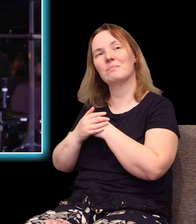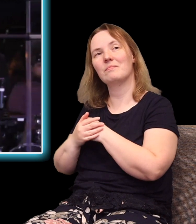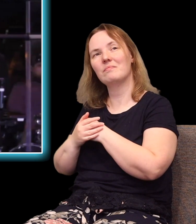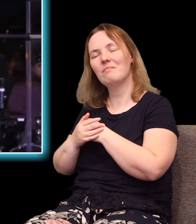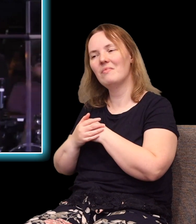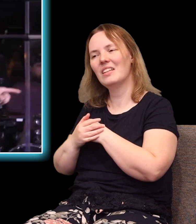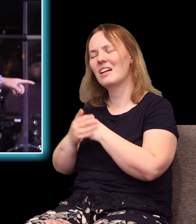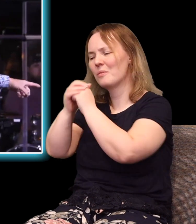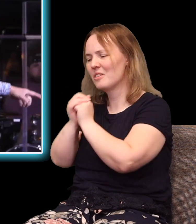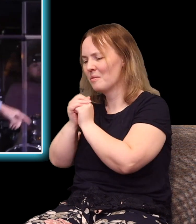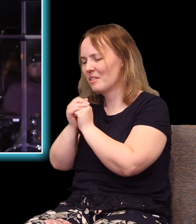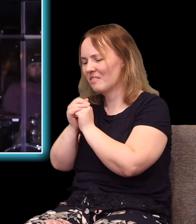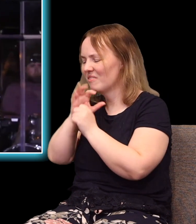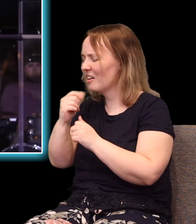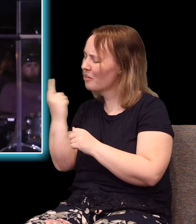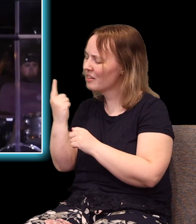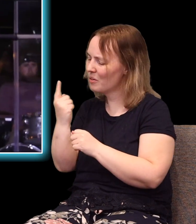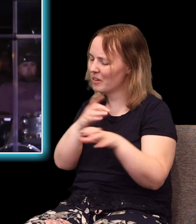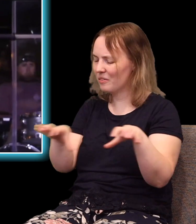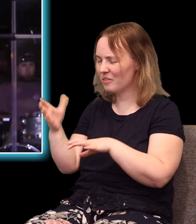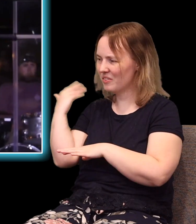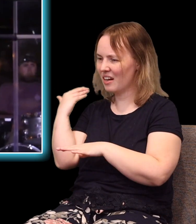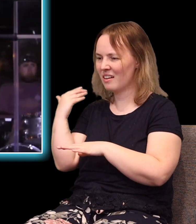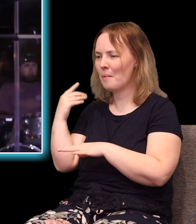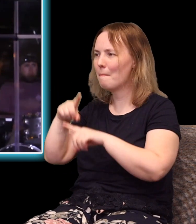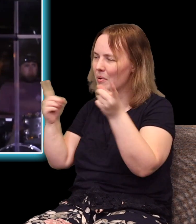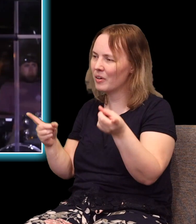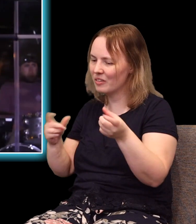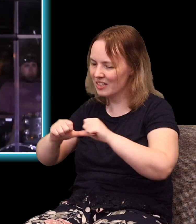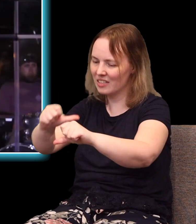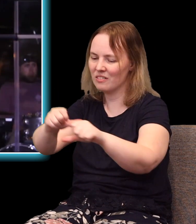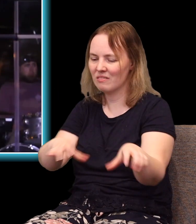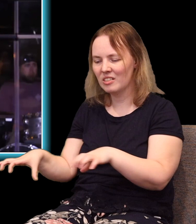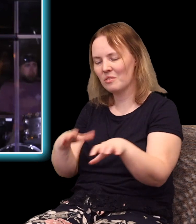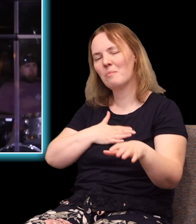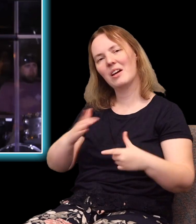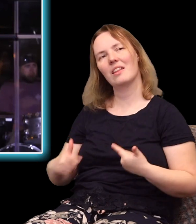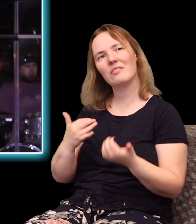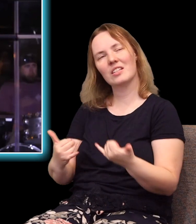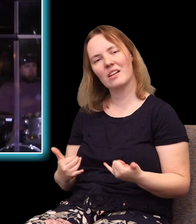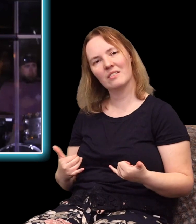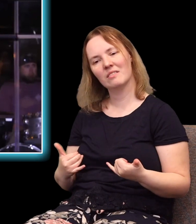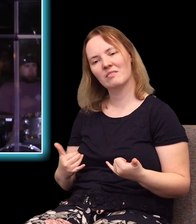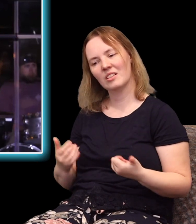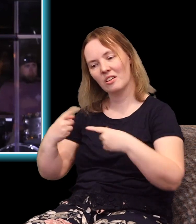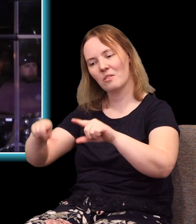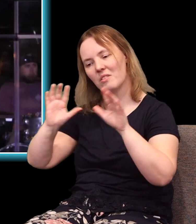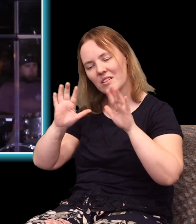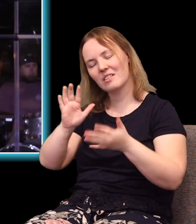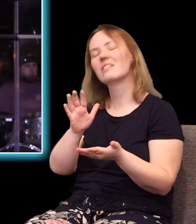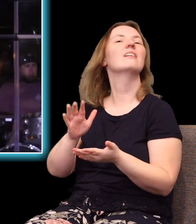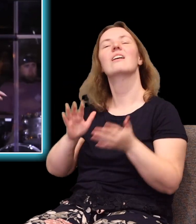you. Not just for what you've done. I worship you for what you're doing in my life today. I thank you. I come